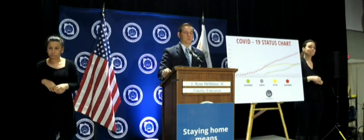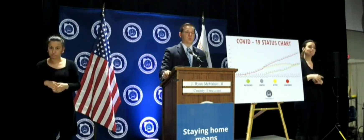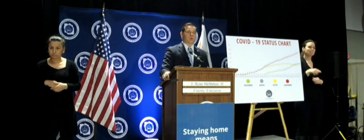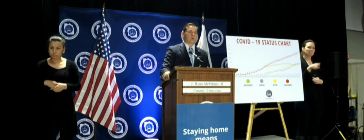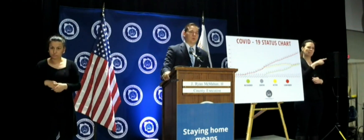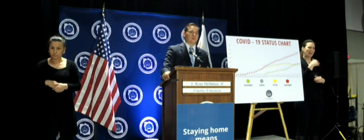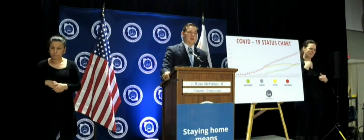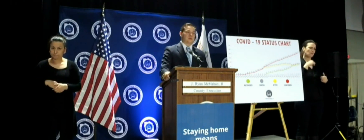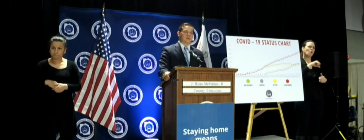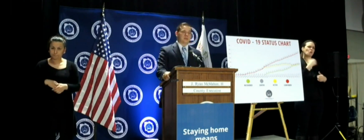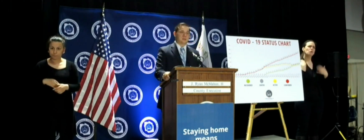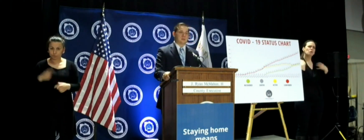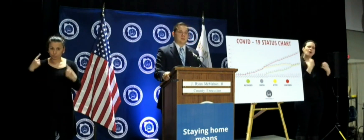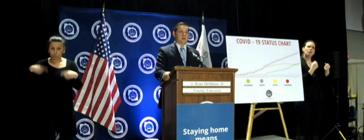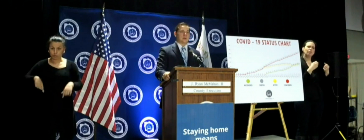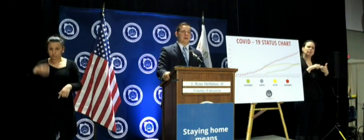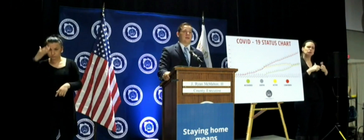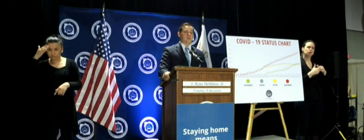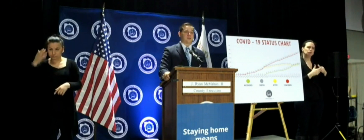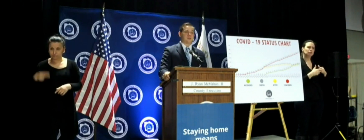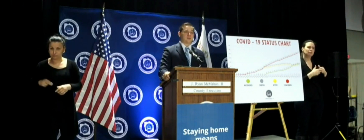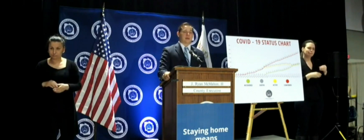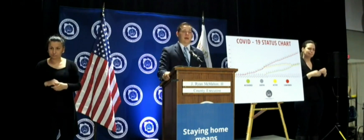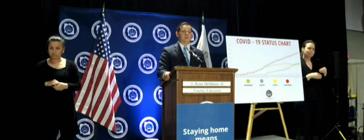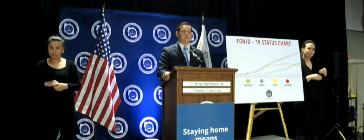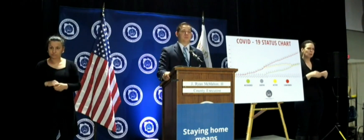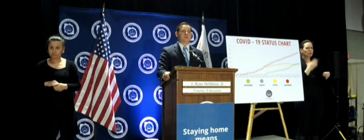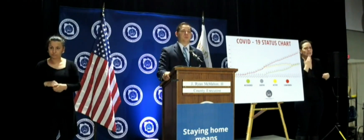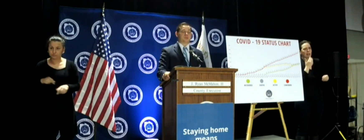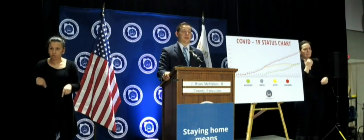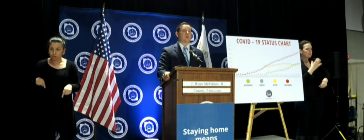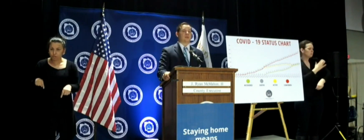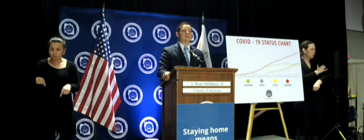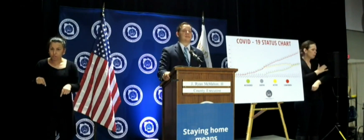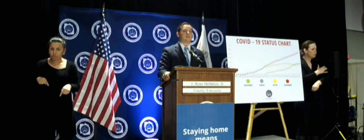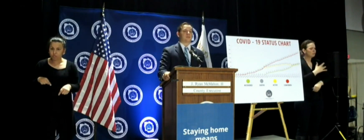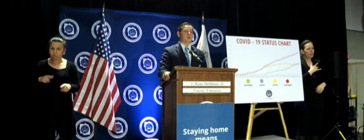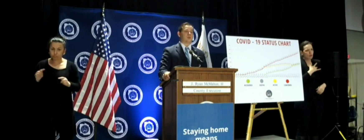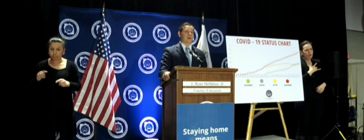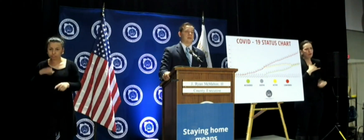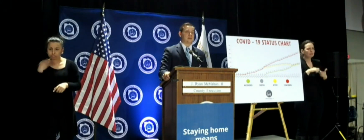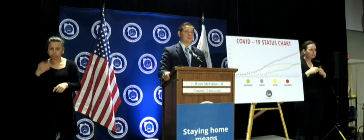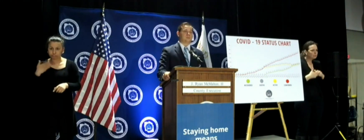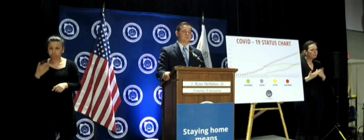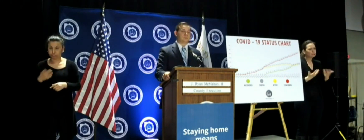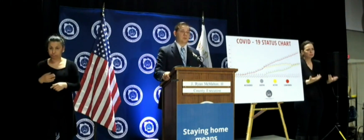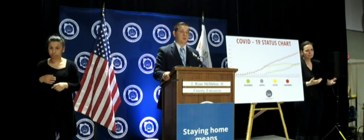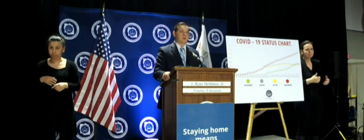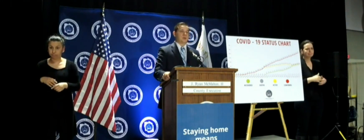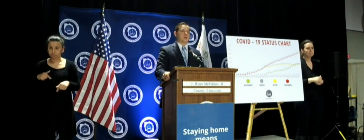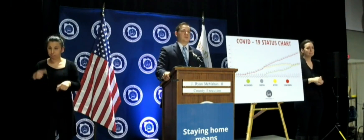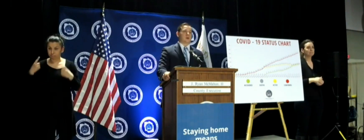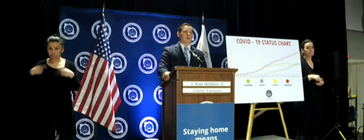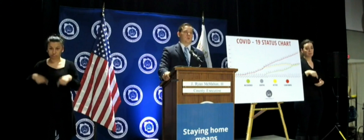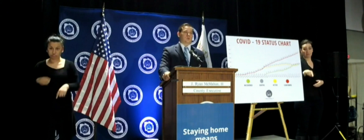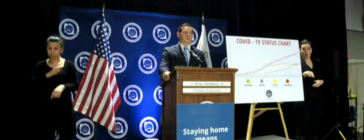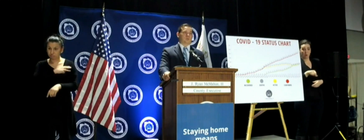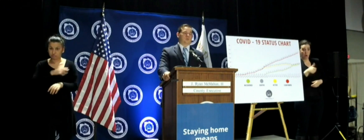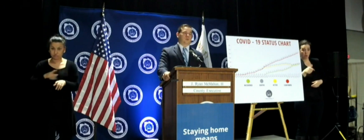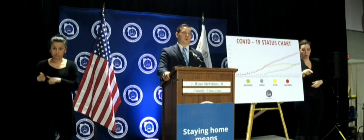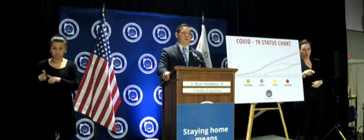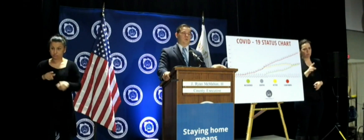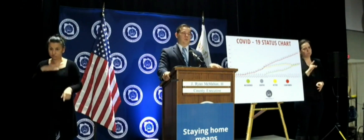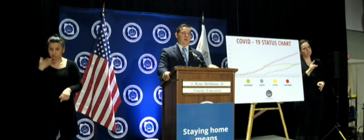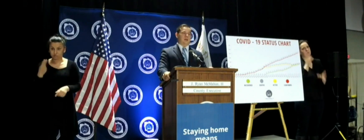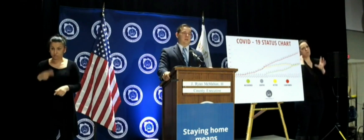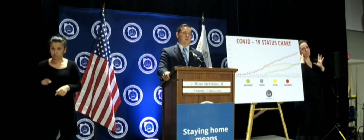conditions. We've now seen deaths that people just got really sick from COVID-19. And so